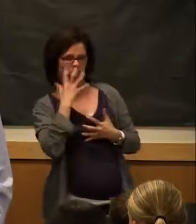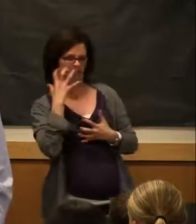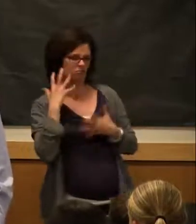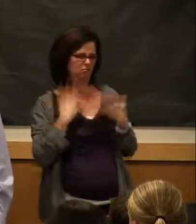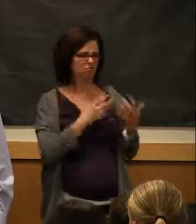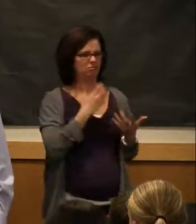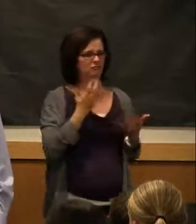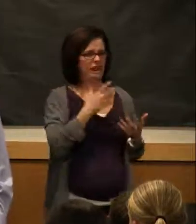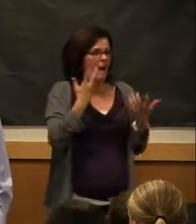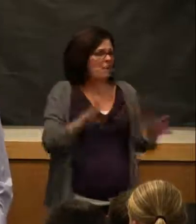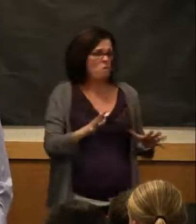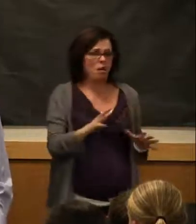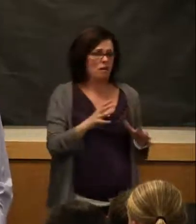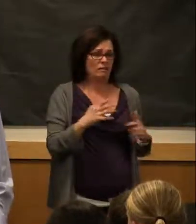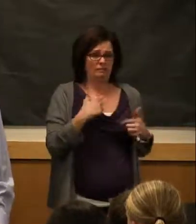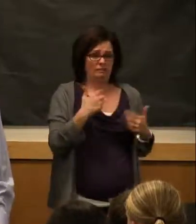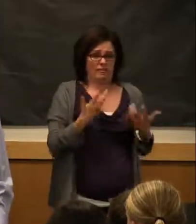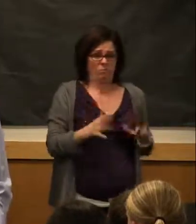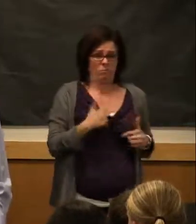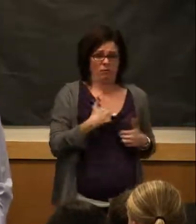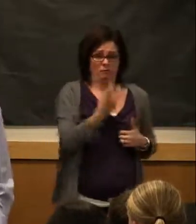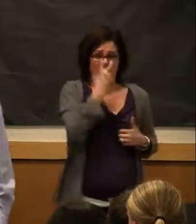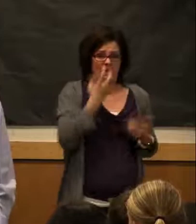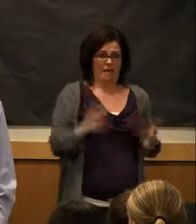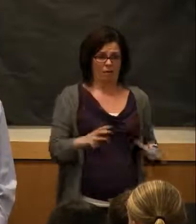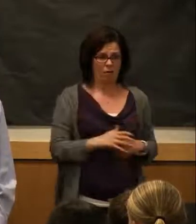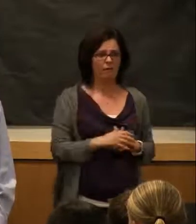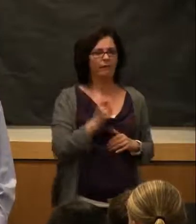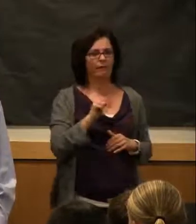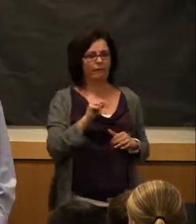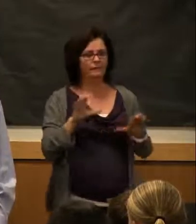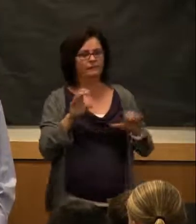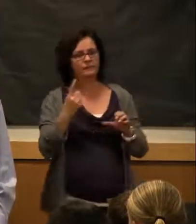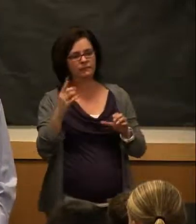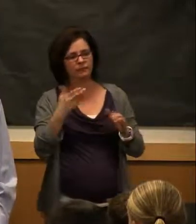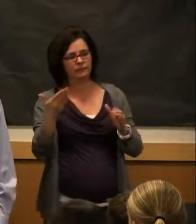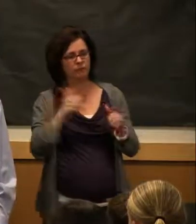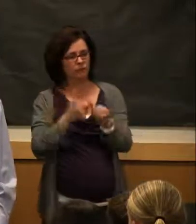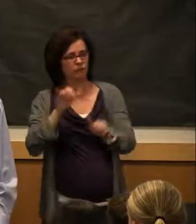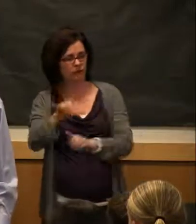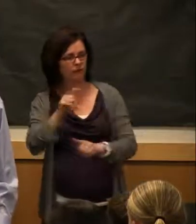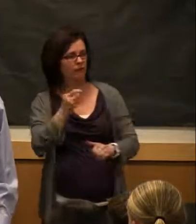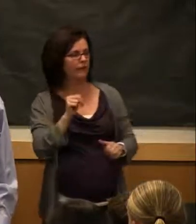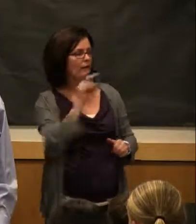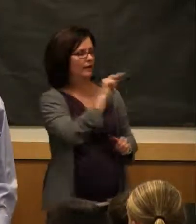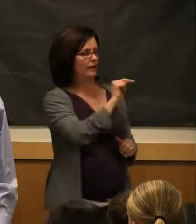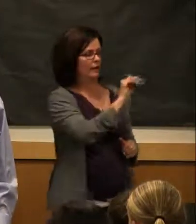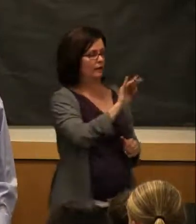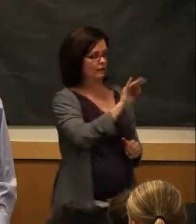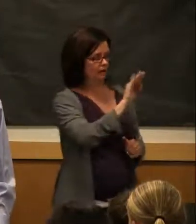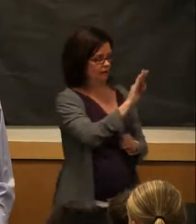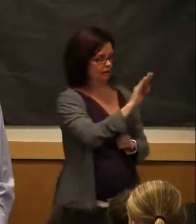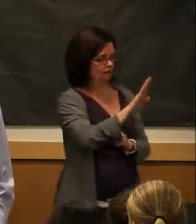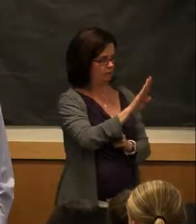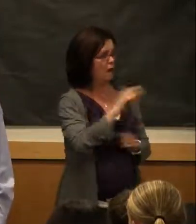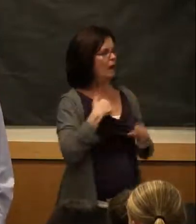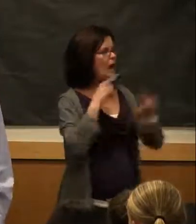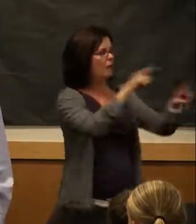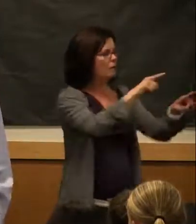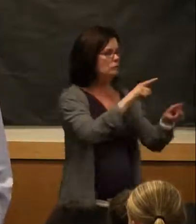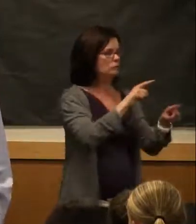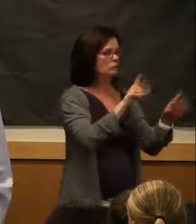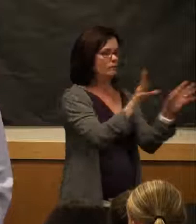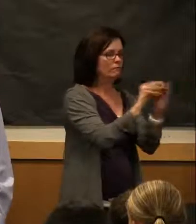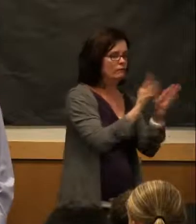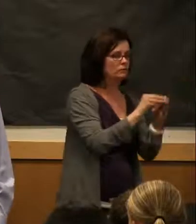it. Eventually, I met the National Federation of the Blind. I went to the convention in Atlanta. I met people that were doctors